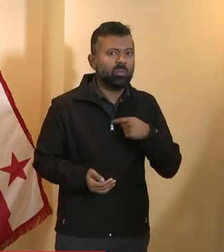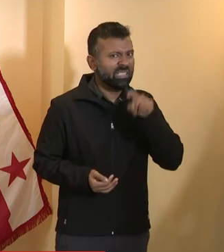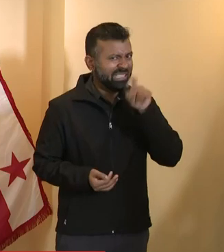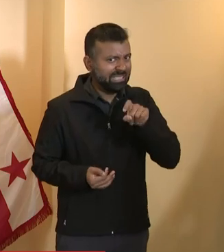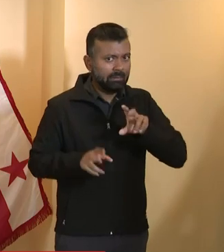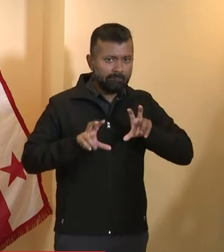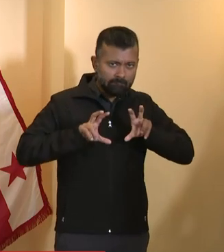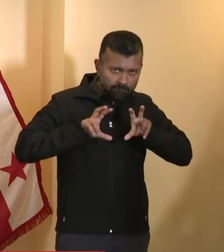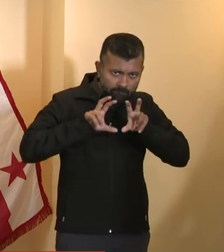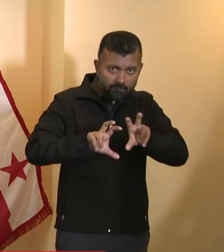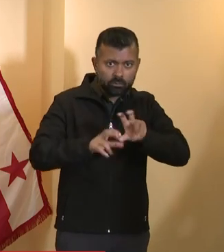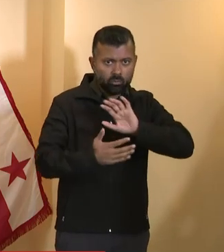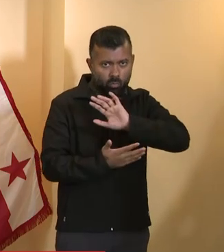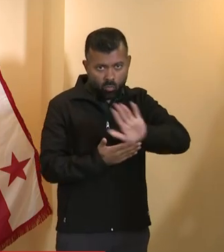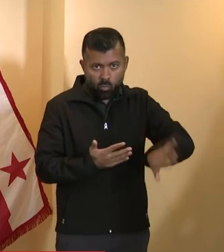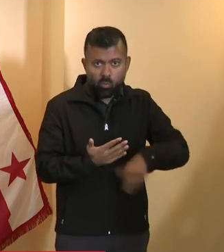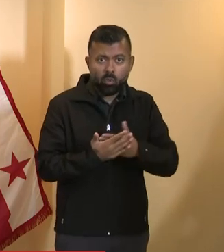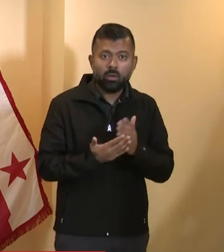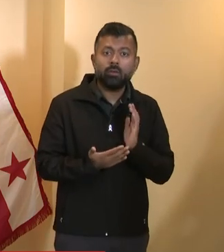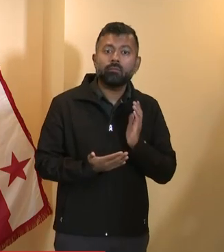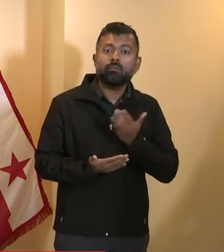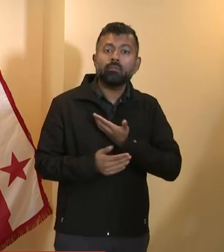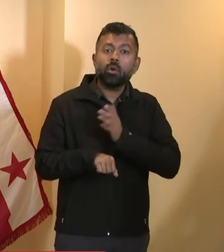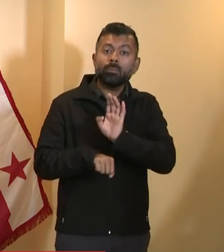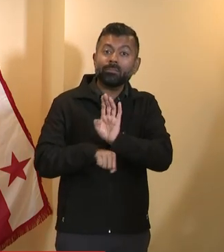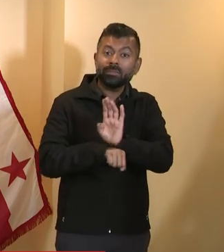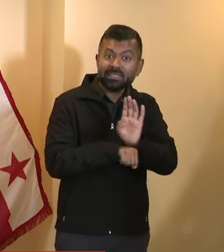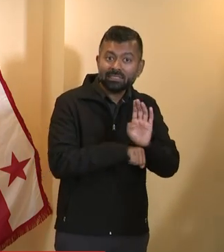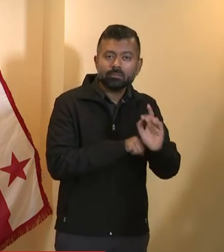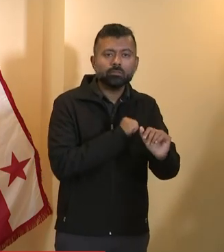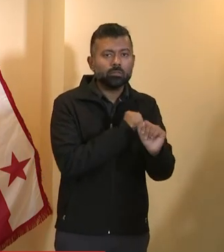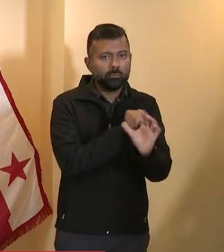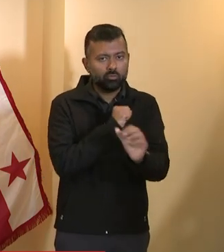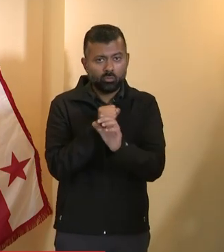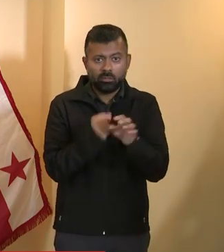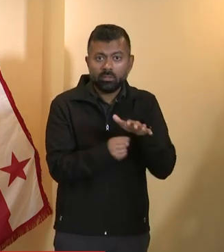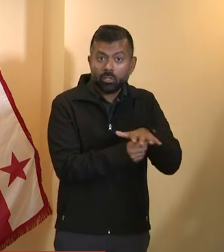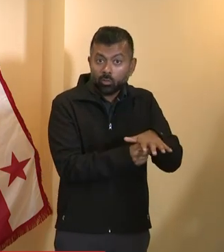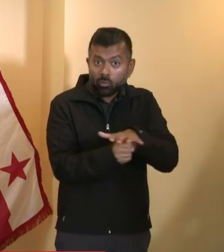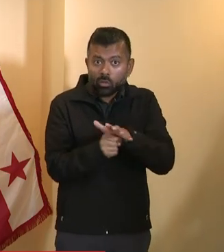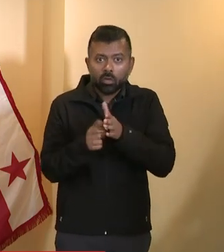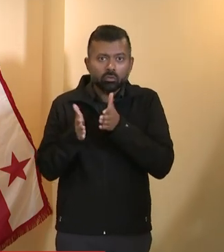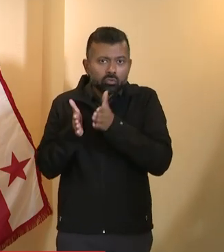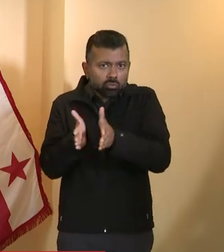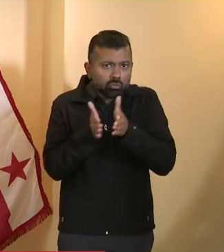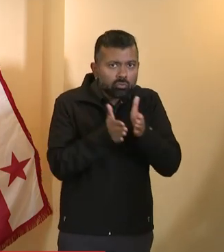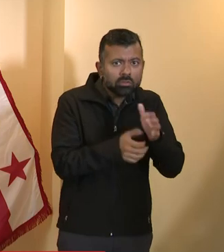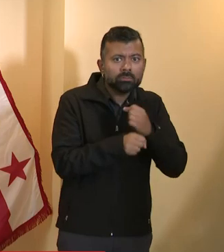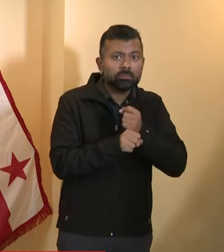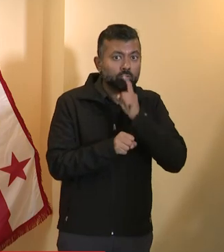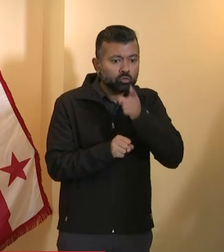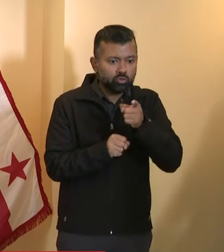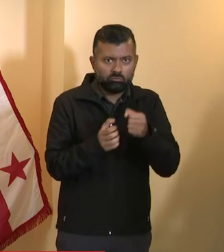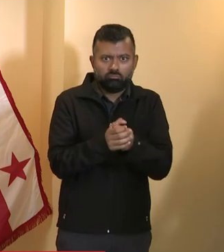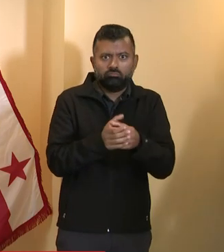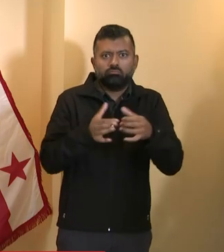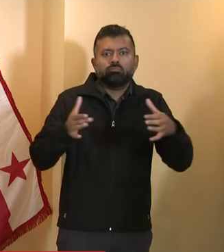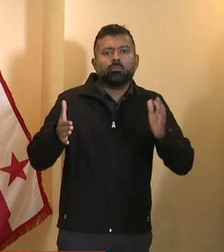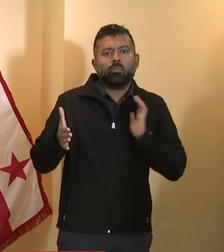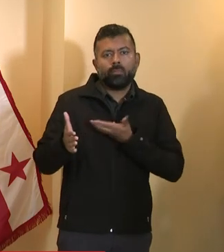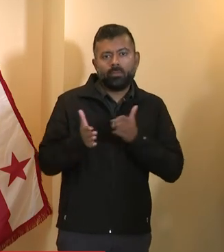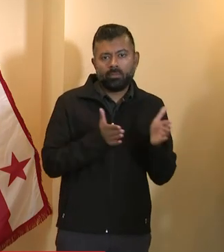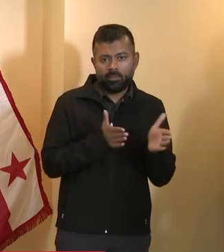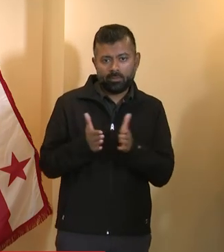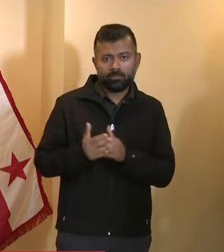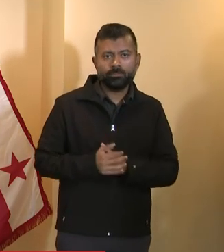and economic activity so that we're ensuring a growth plan for the city. Mayor Bowser.